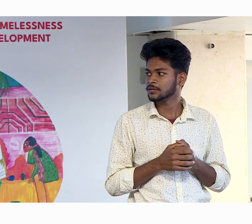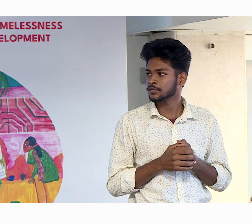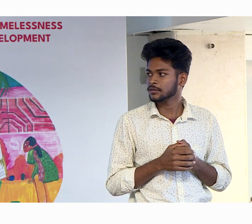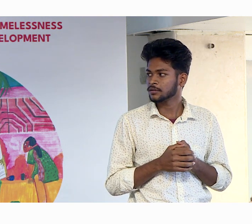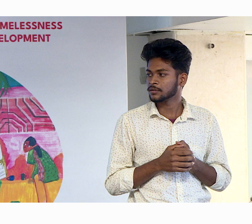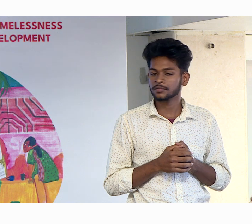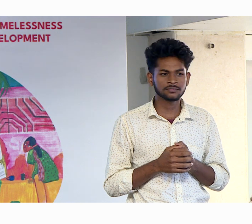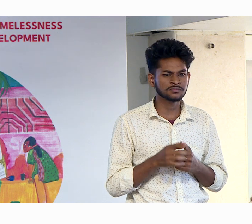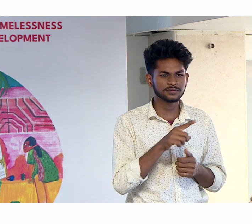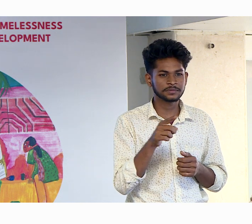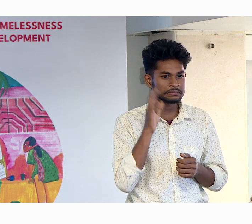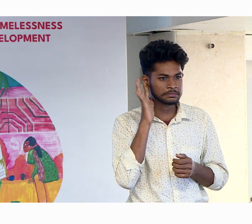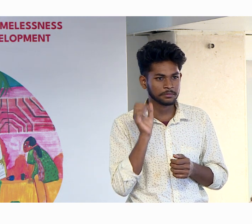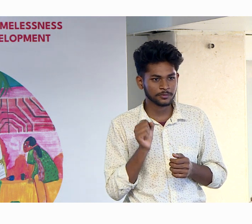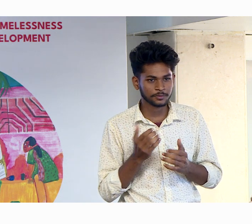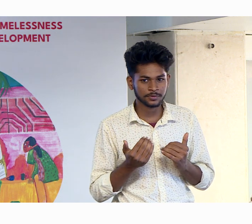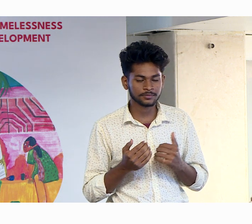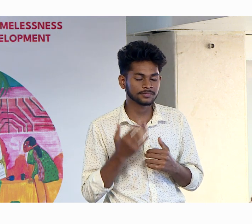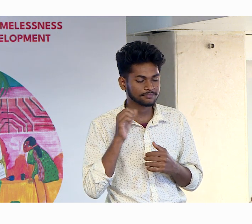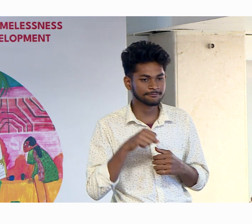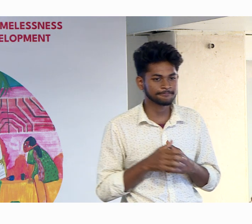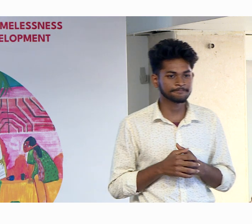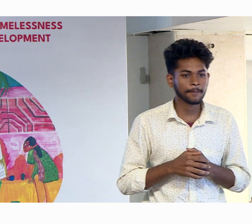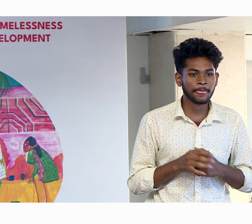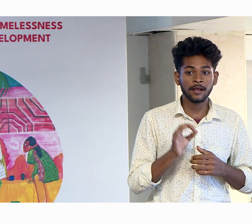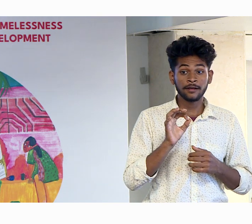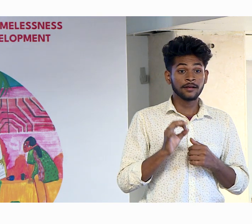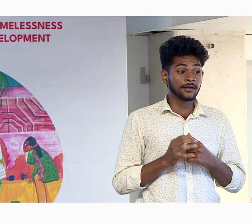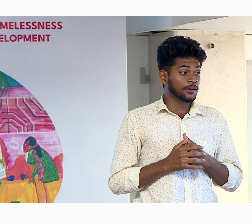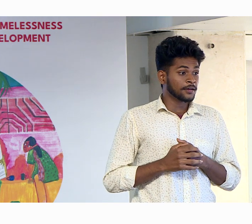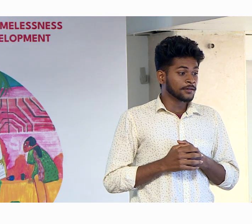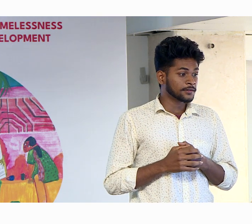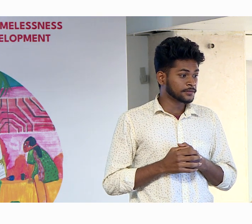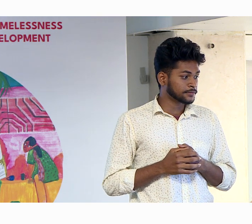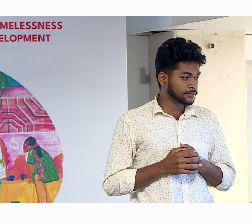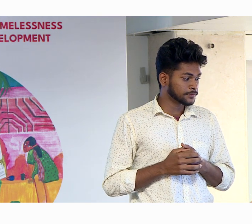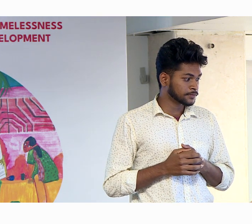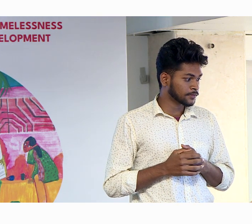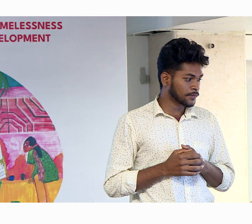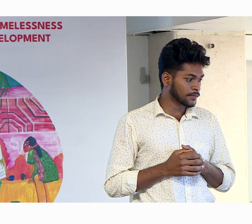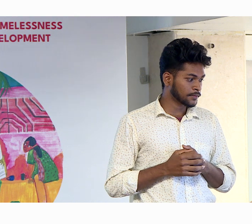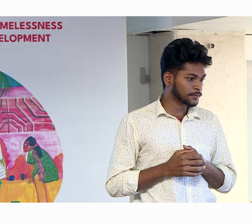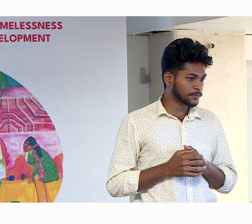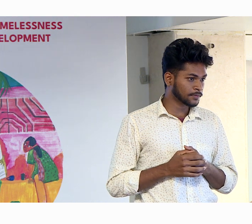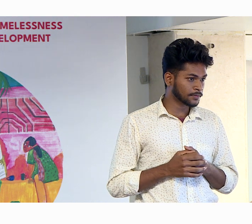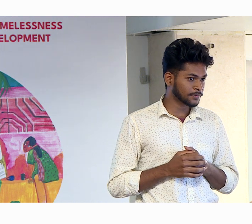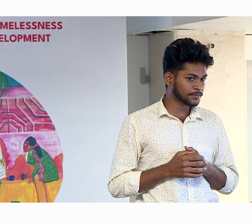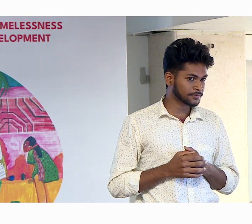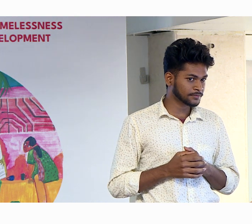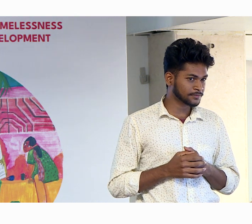We can still hear you, Dr. Gabby. Ah, good. Right. You probably heard me swear under my breath then.